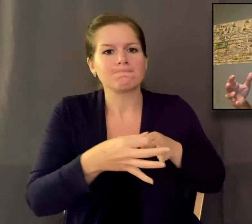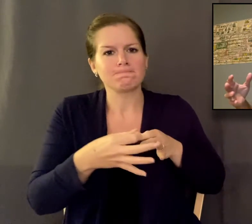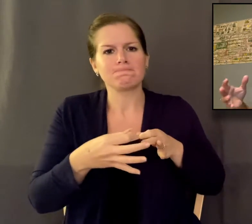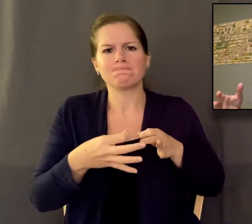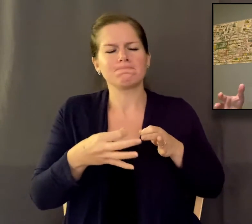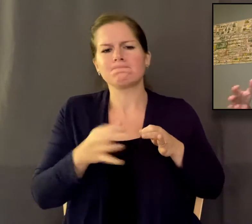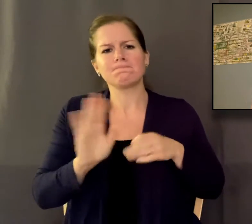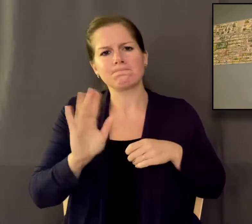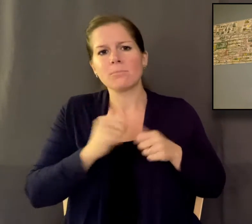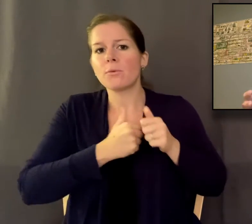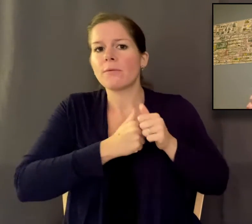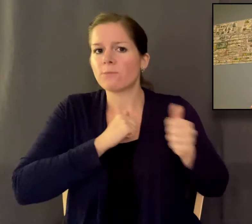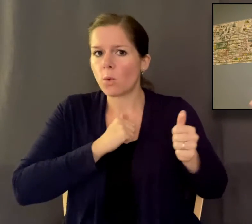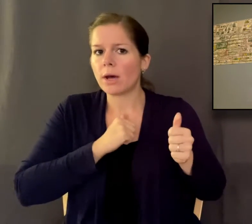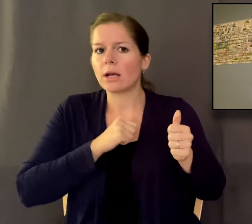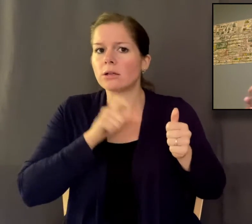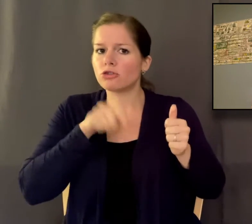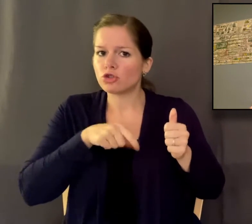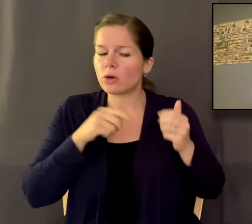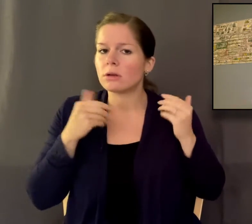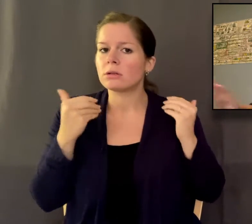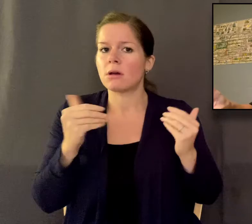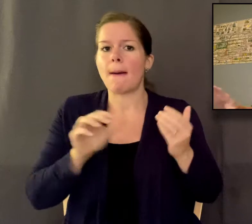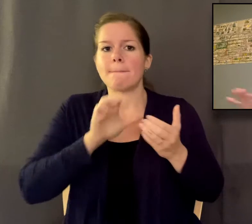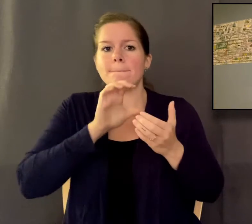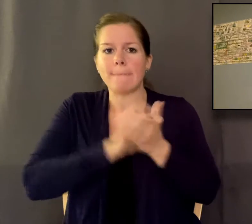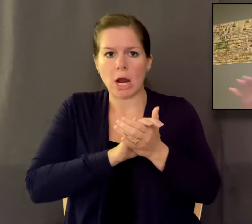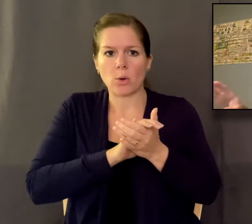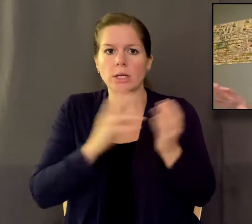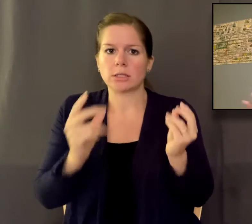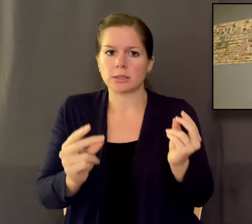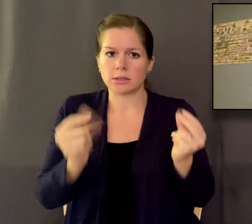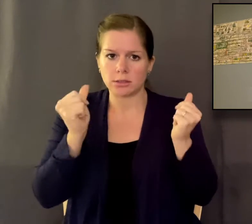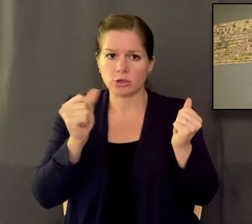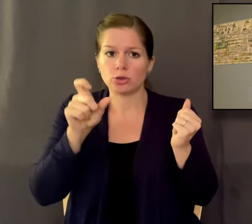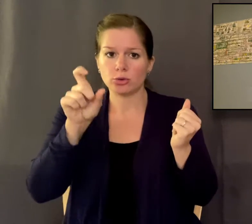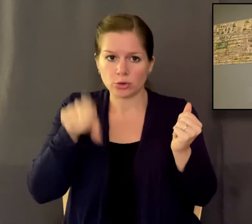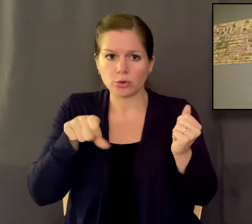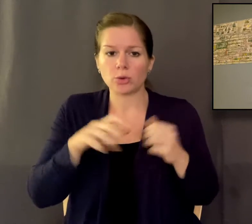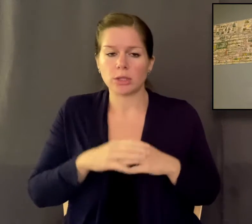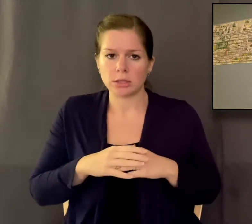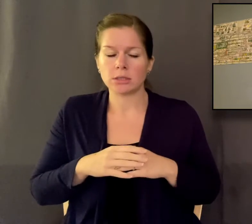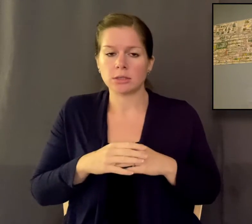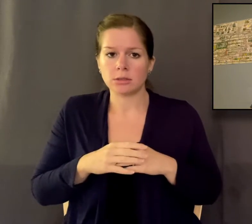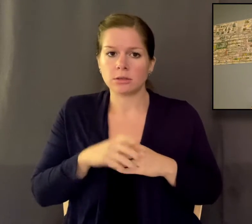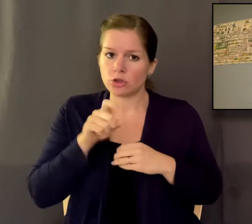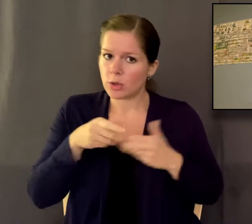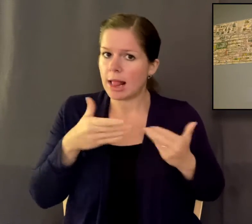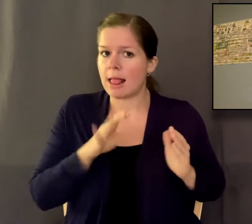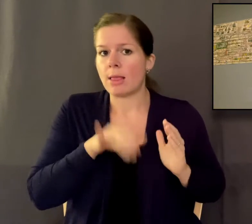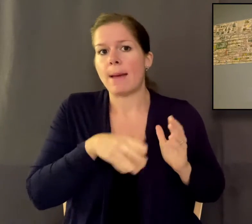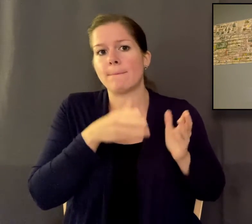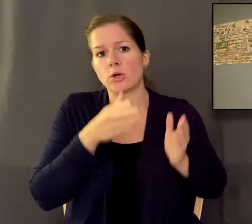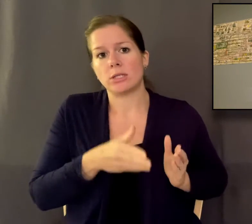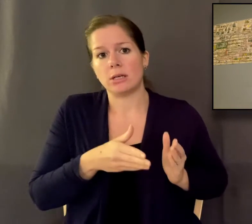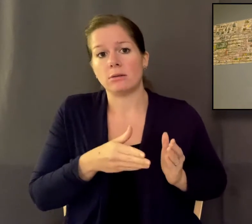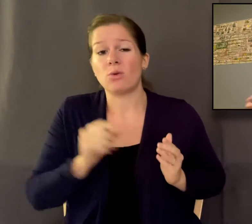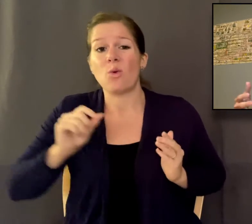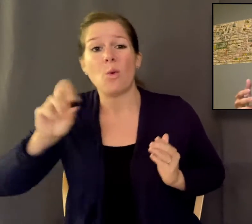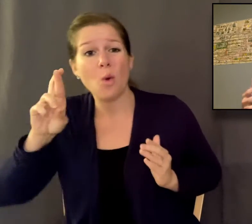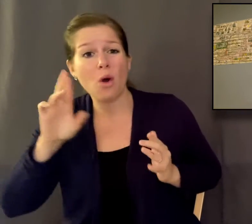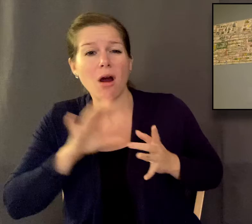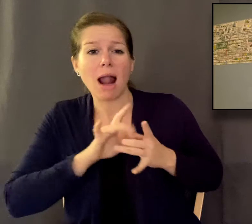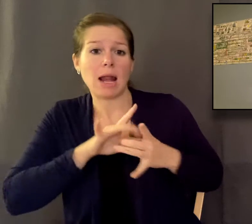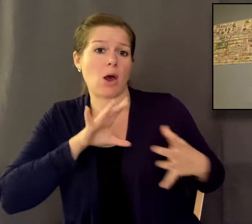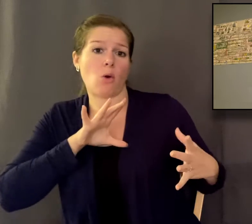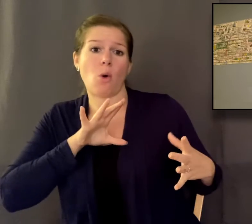or if one of the betrothed is just saying, no, let's just keep putting it off, you either need to let that person go